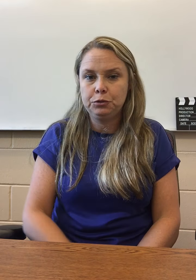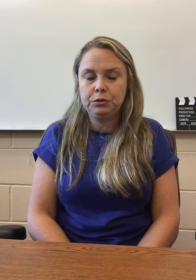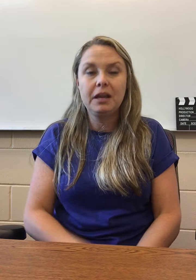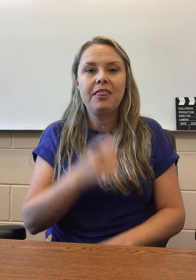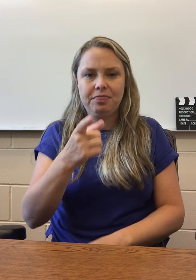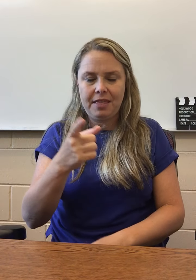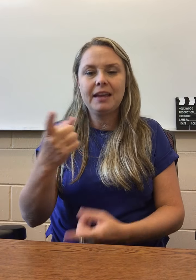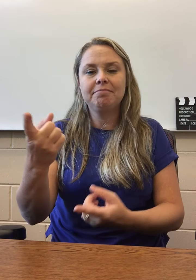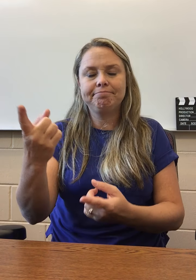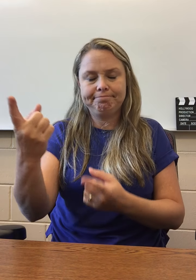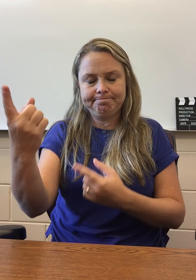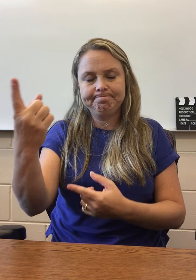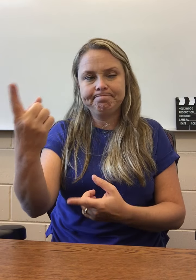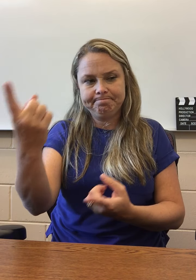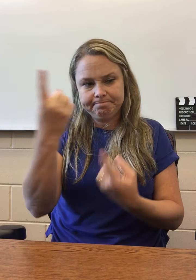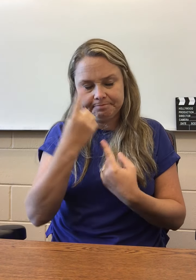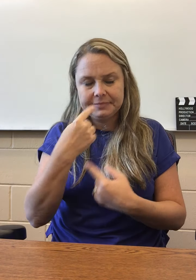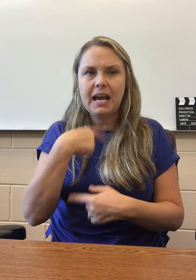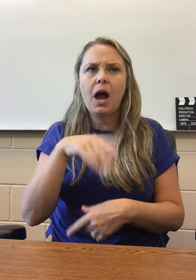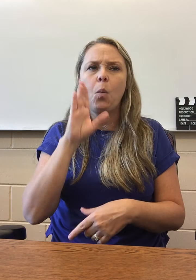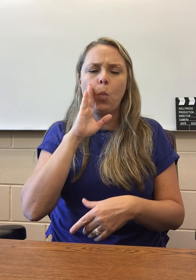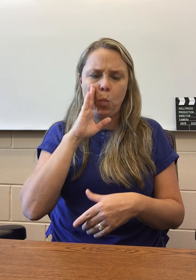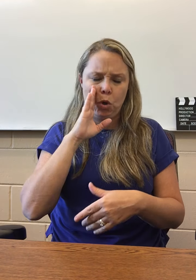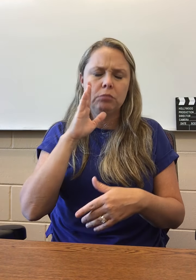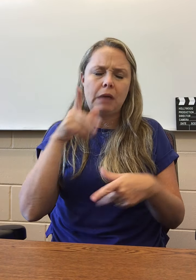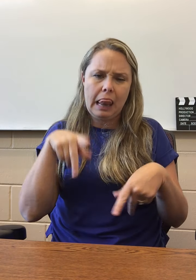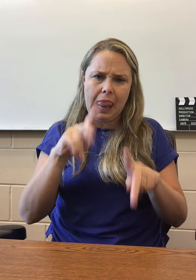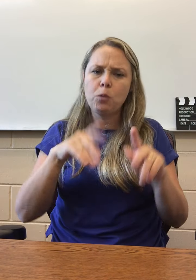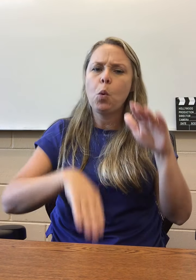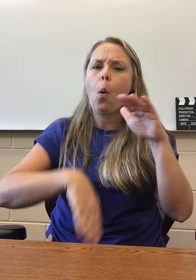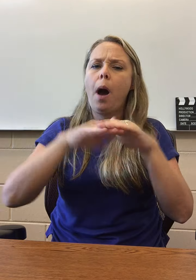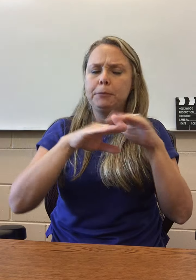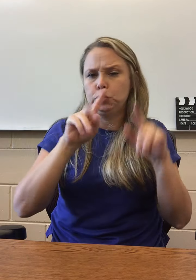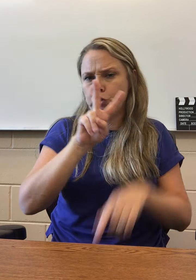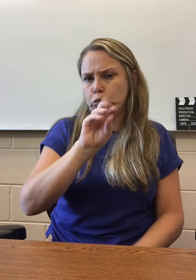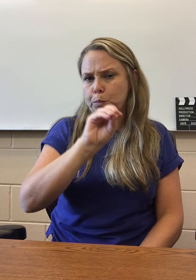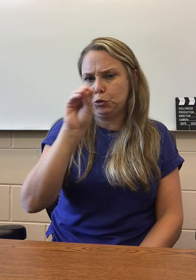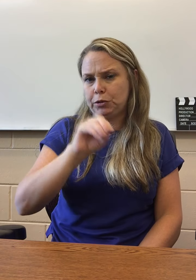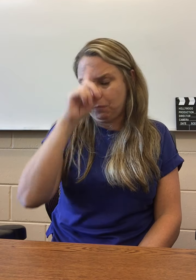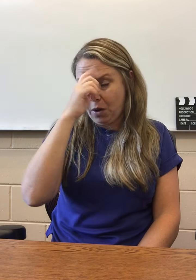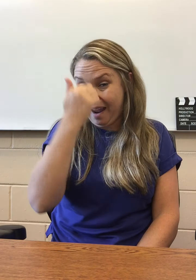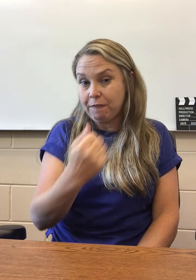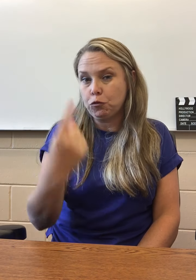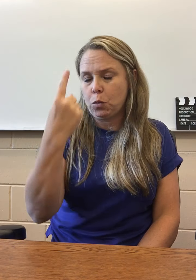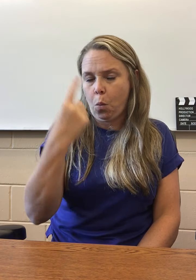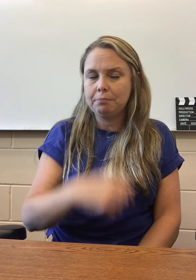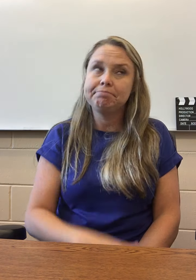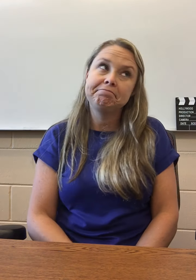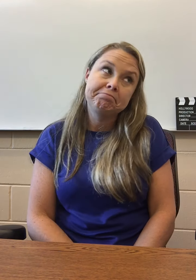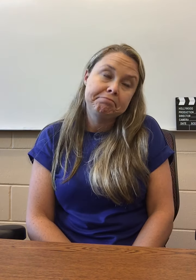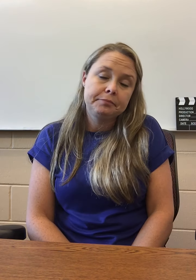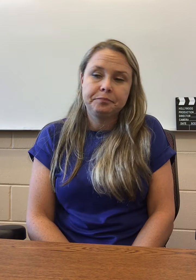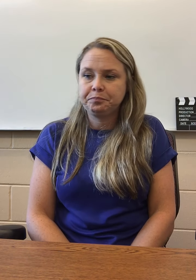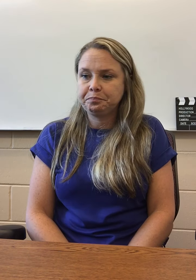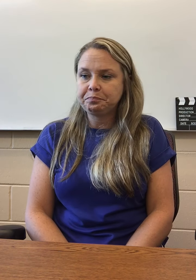came back and said they would at least go up to the two percent for everybody which supposedly it supposedly it